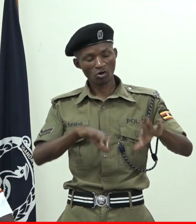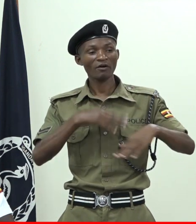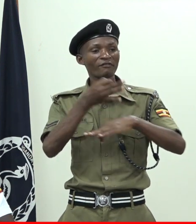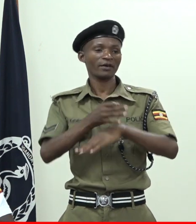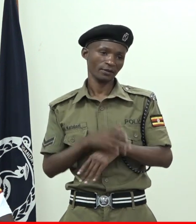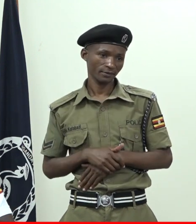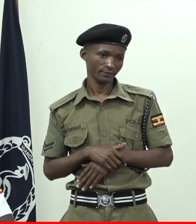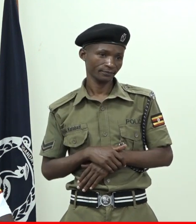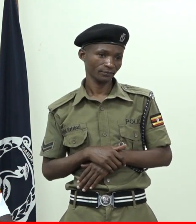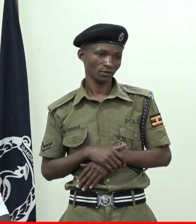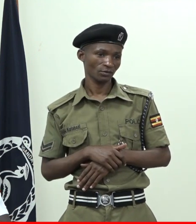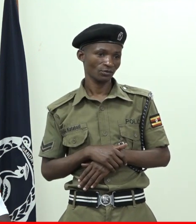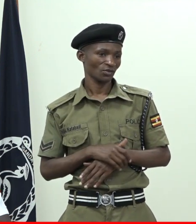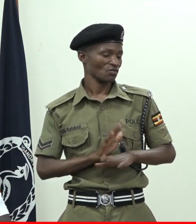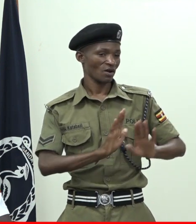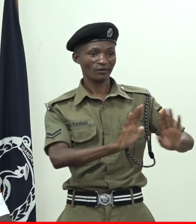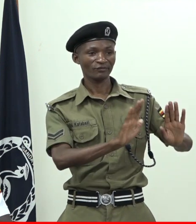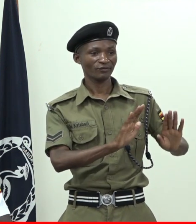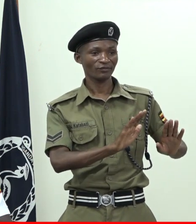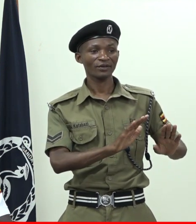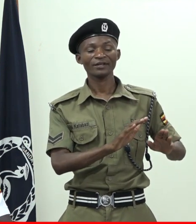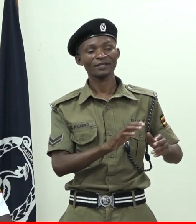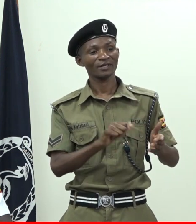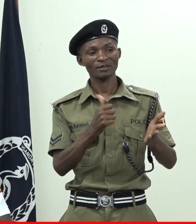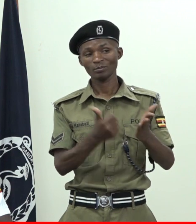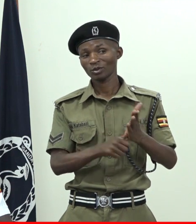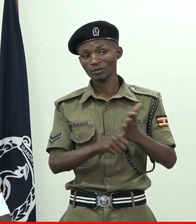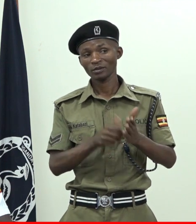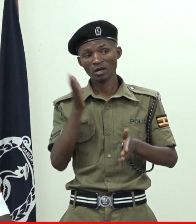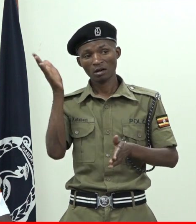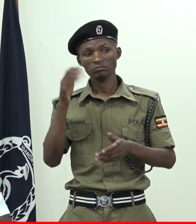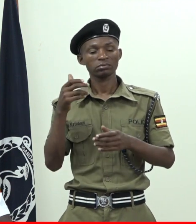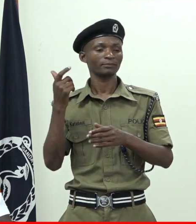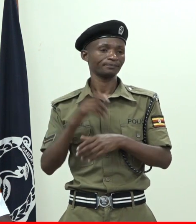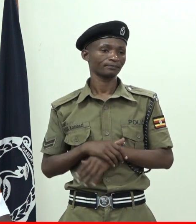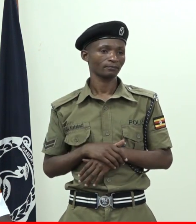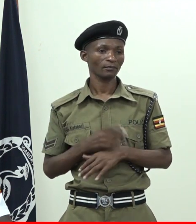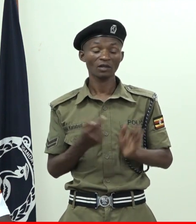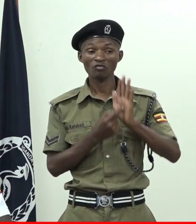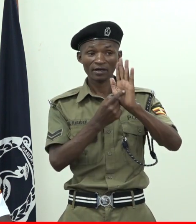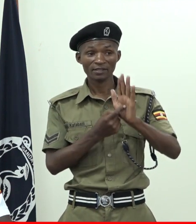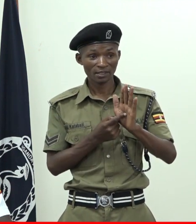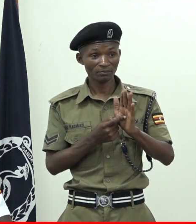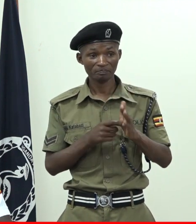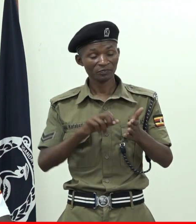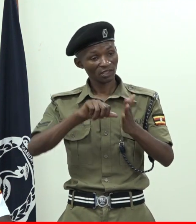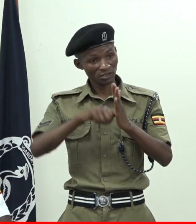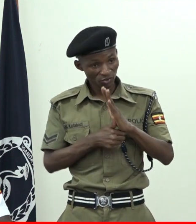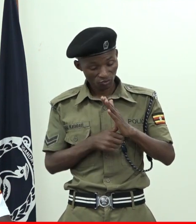to avoid such instances. A case in point that we are still